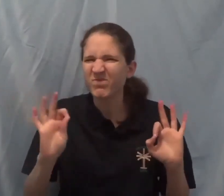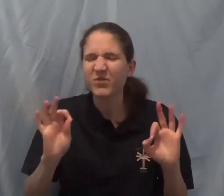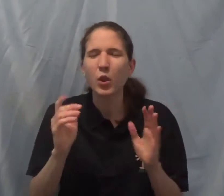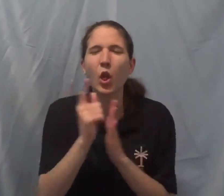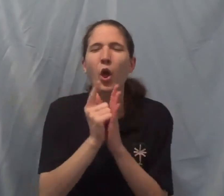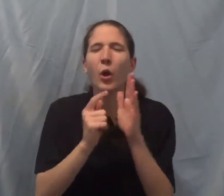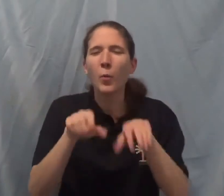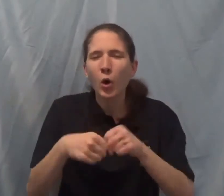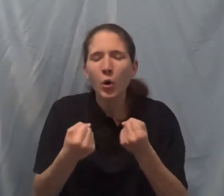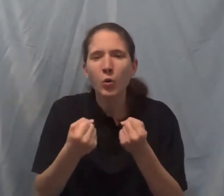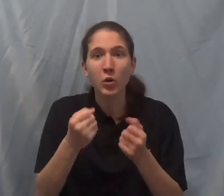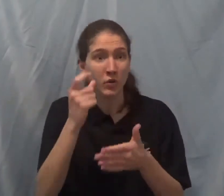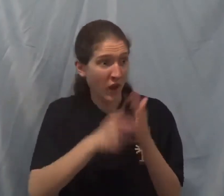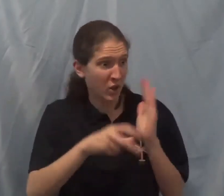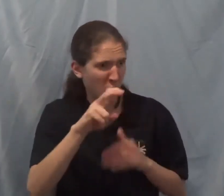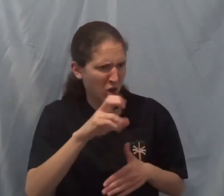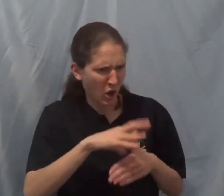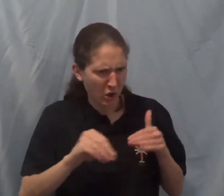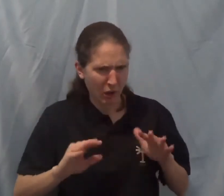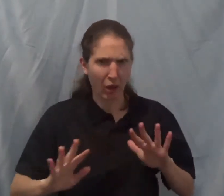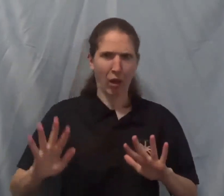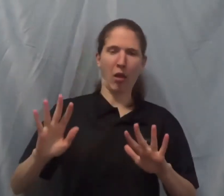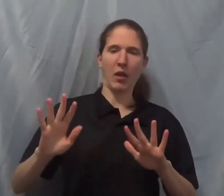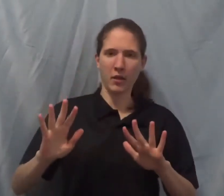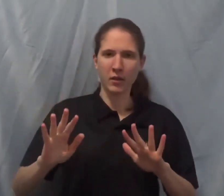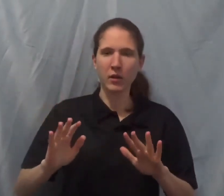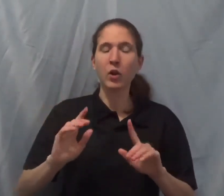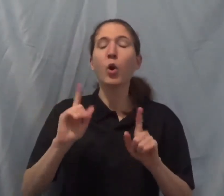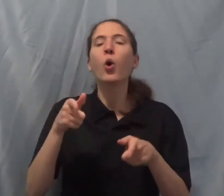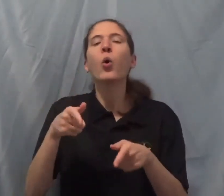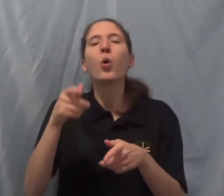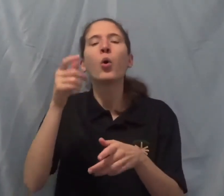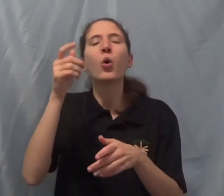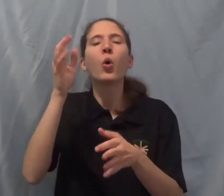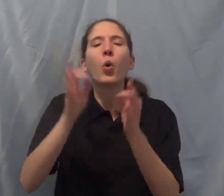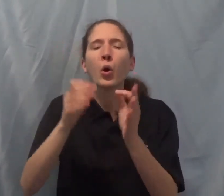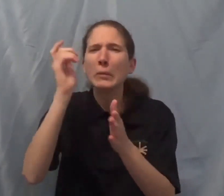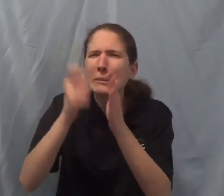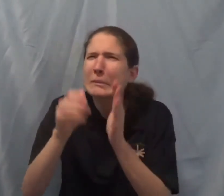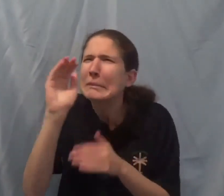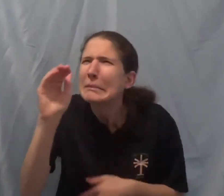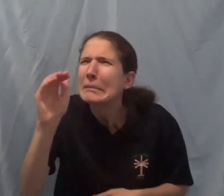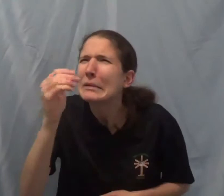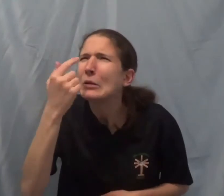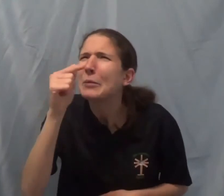So mercy is relieving someone's suffering. And we all need